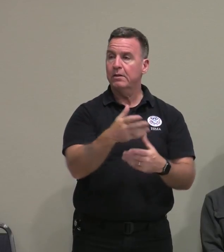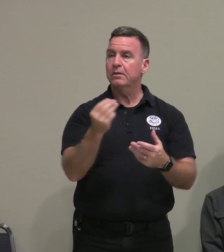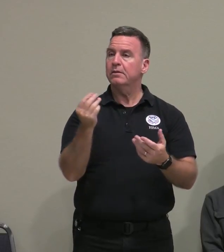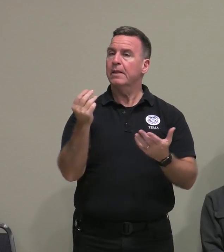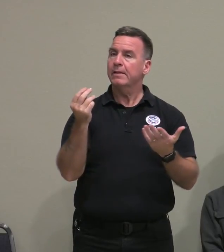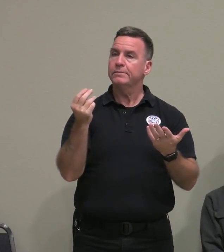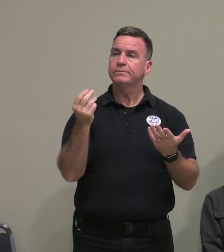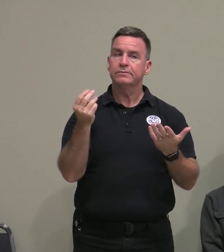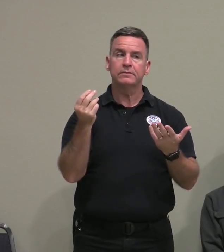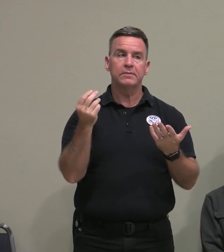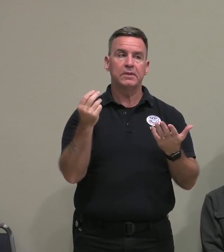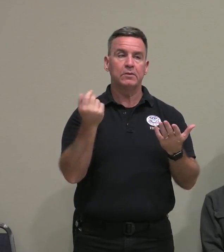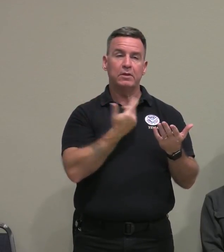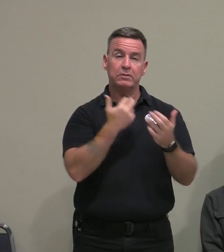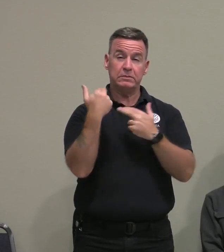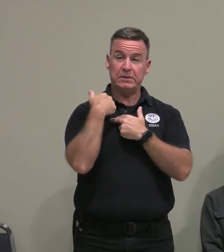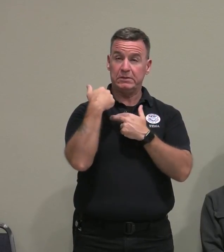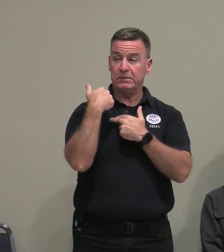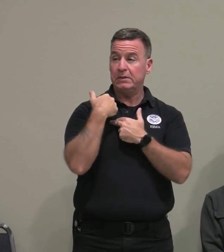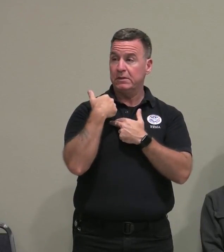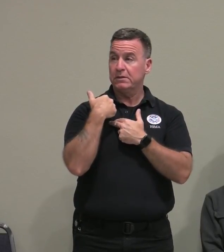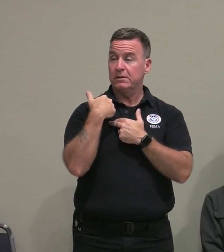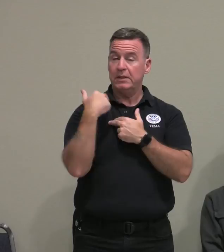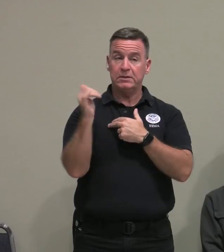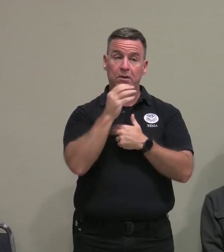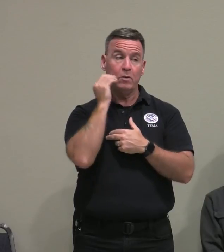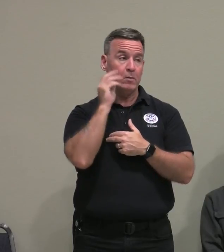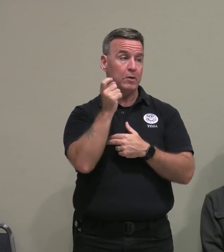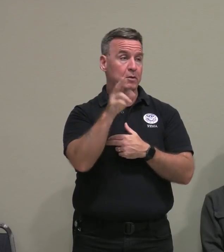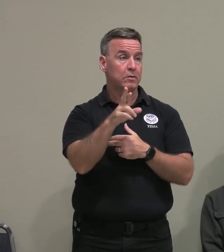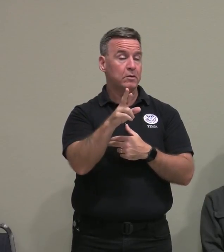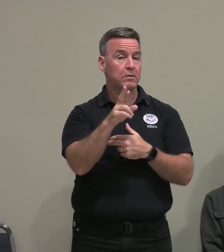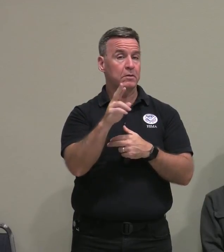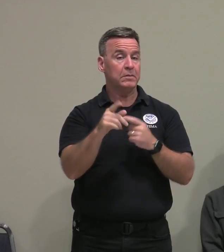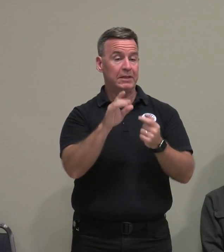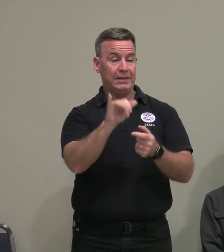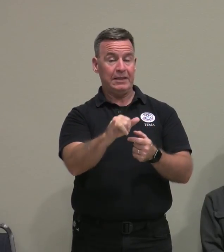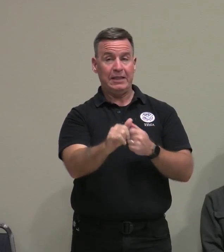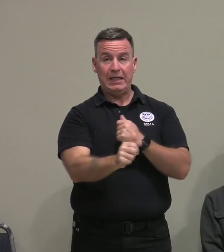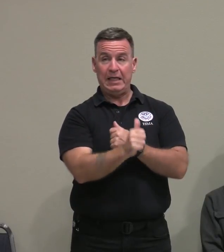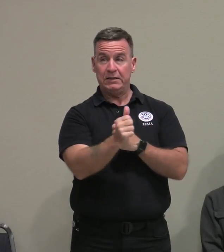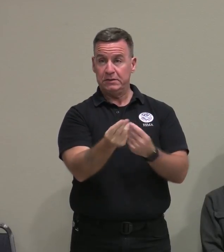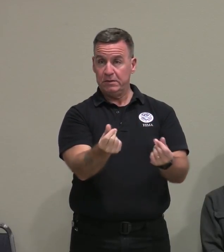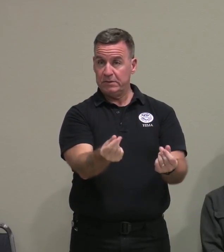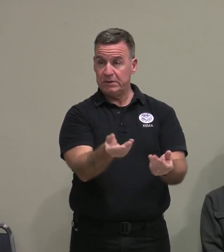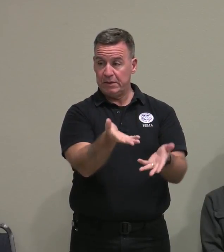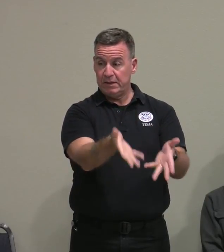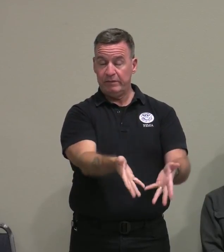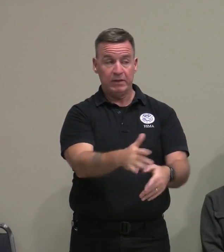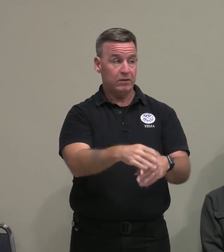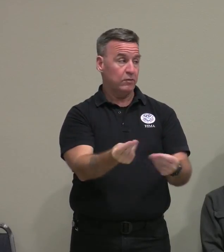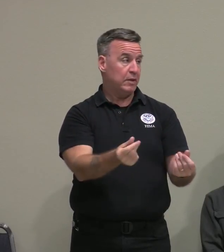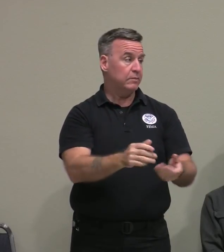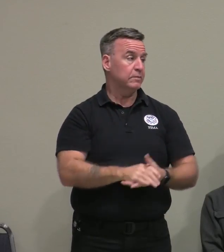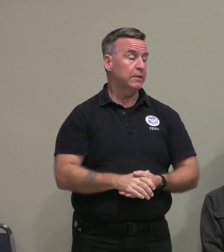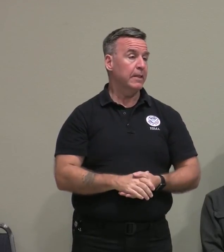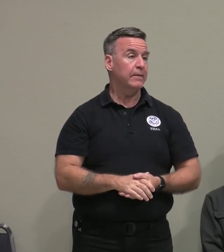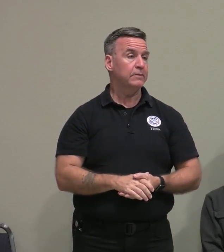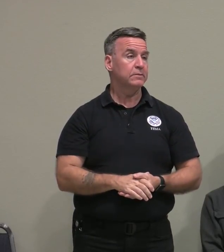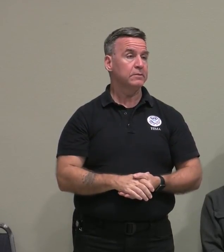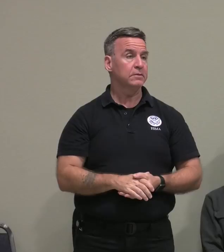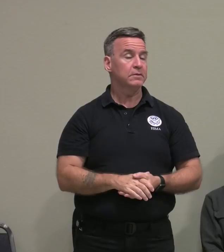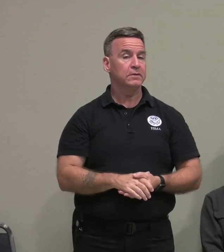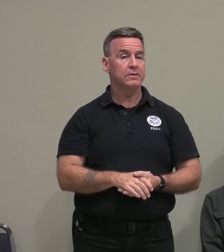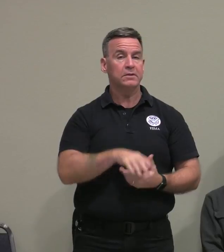what our responsibility as a homeowner is regarding that hazardous substance that's left on the ground. The